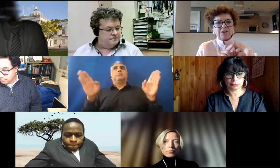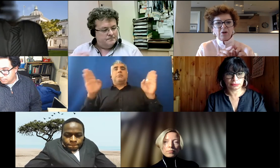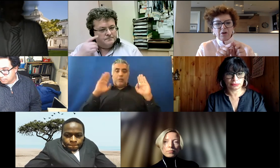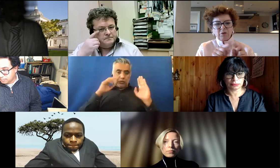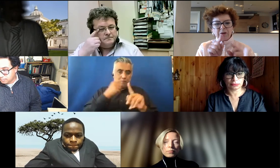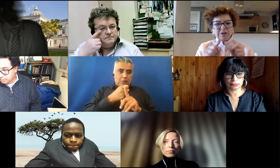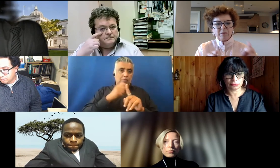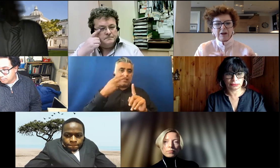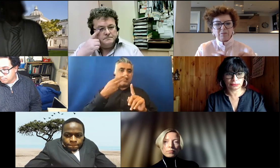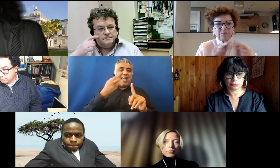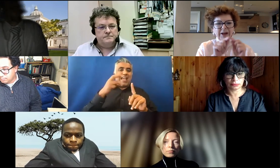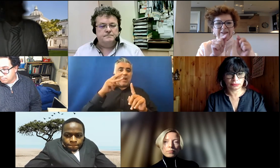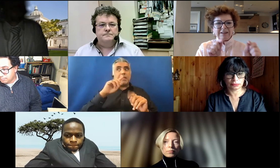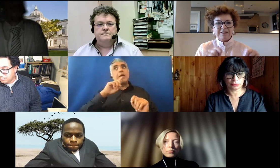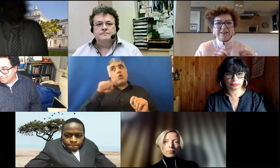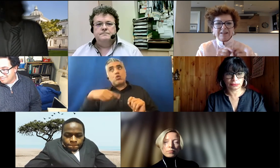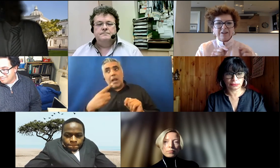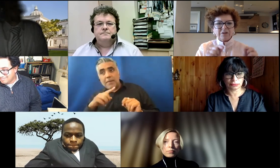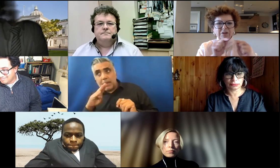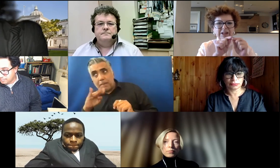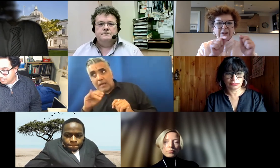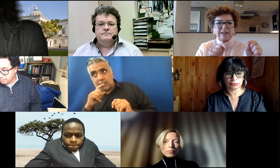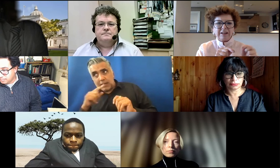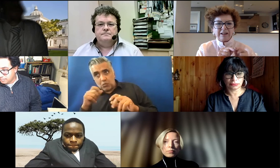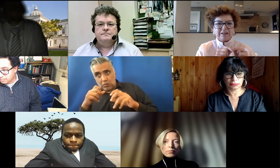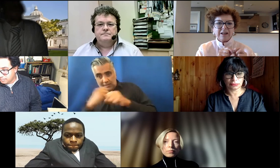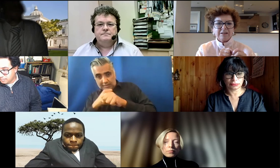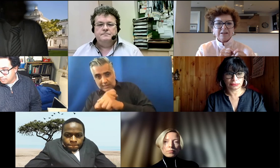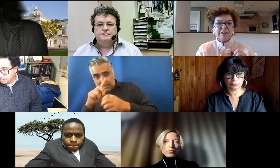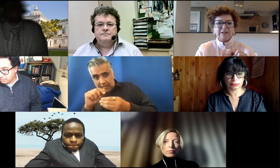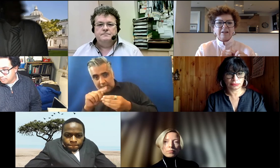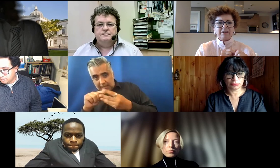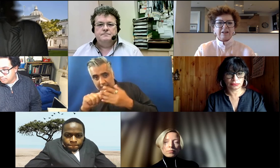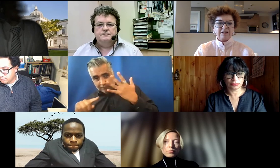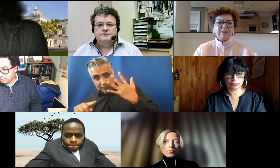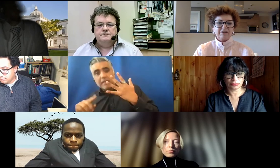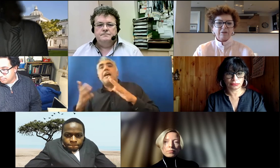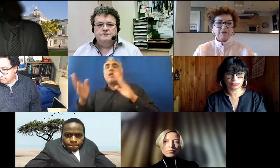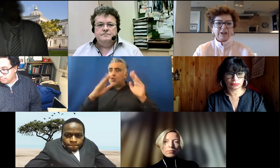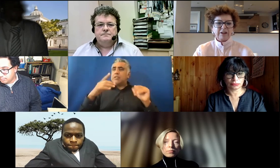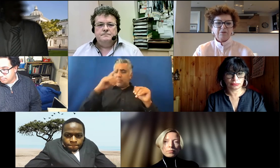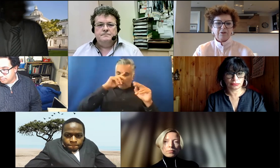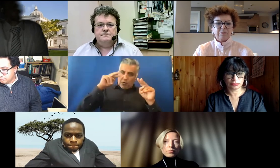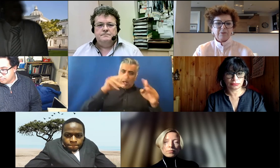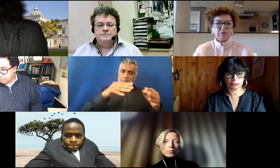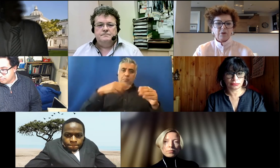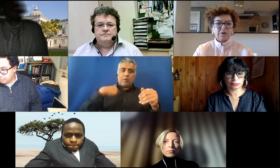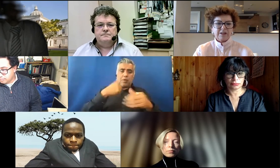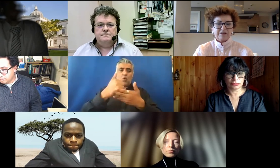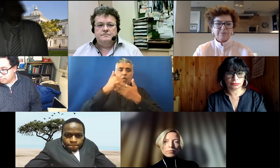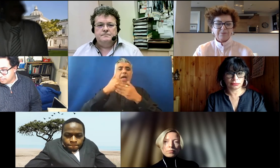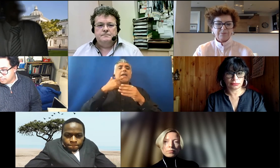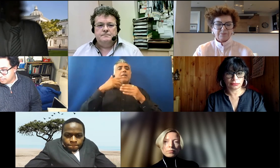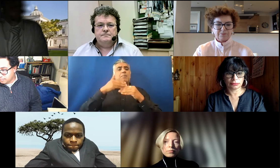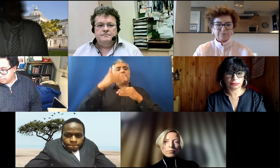than just queries about bias in a statistical and data sense, then I think that would be really helpful in the broader